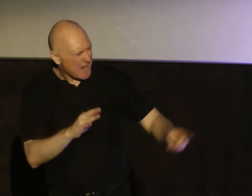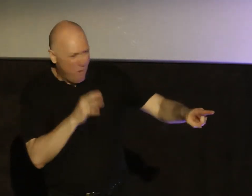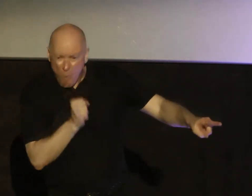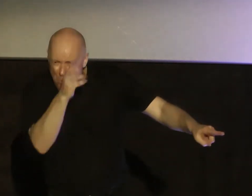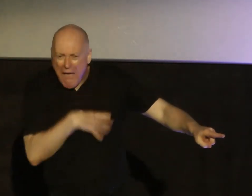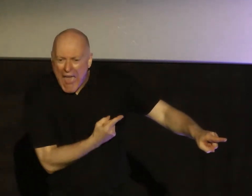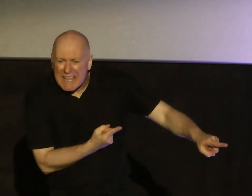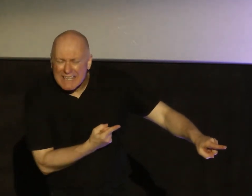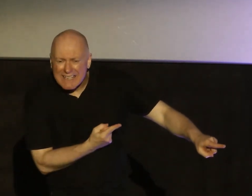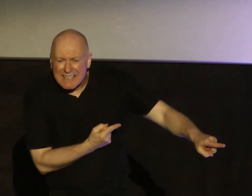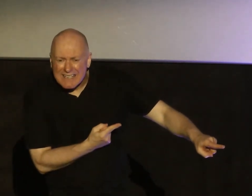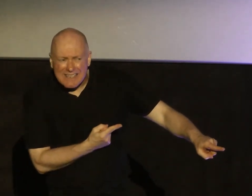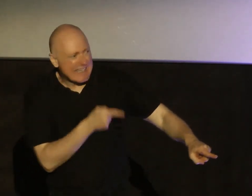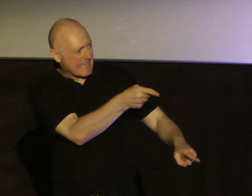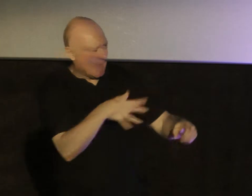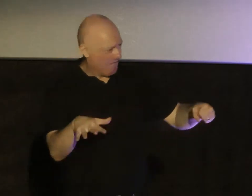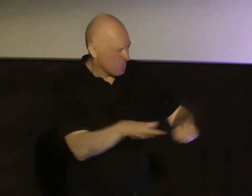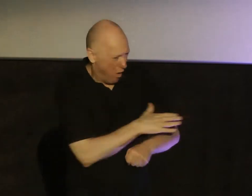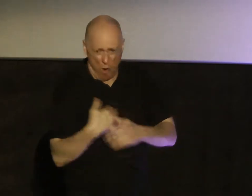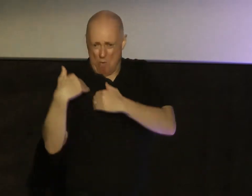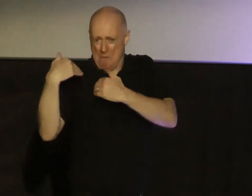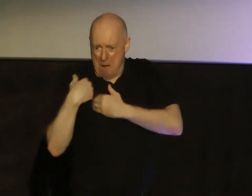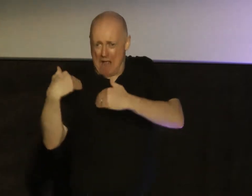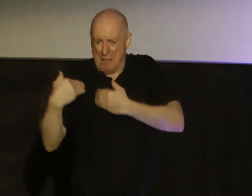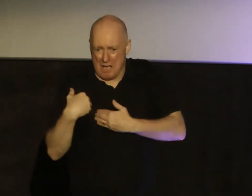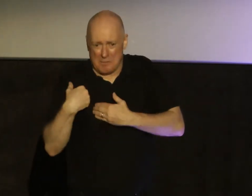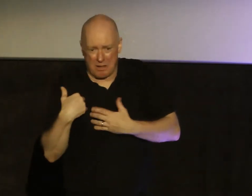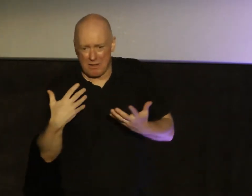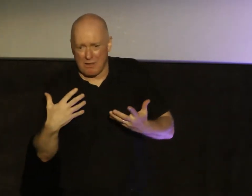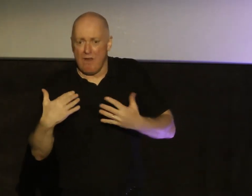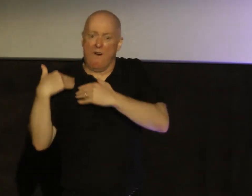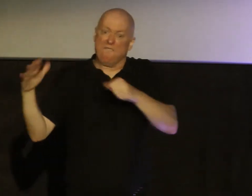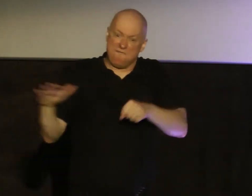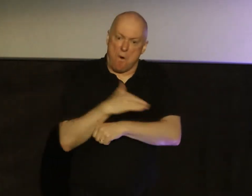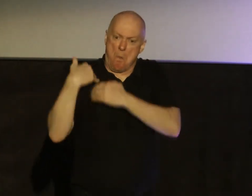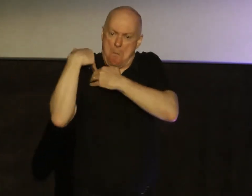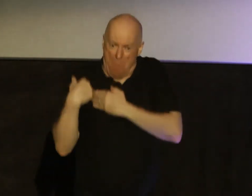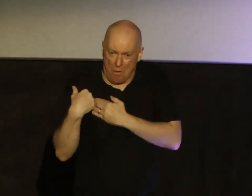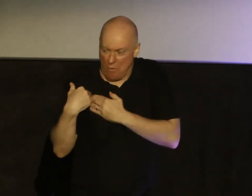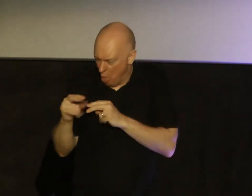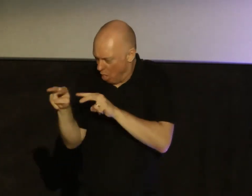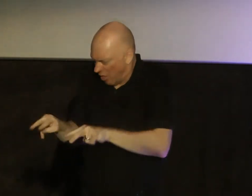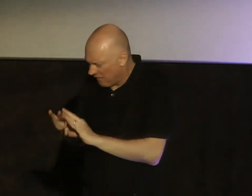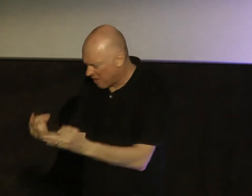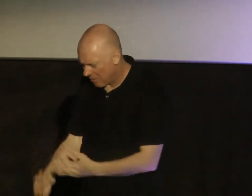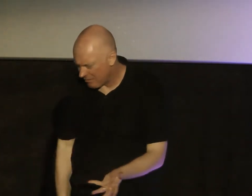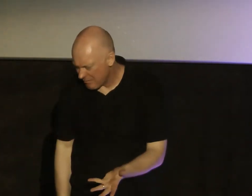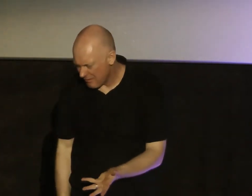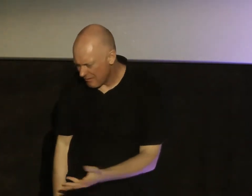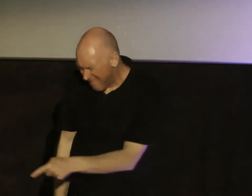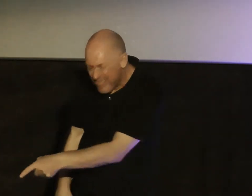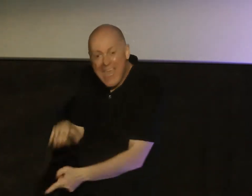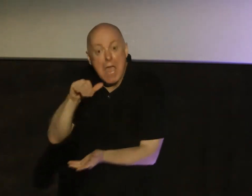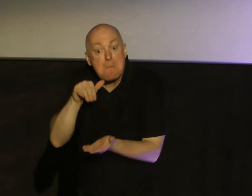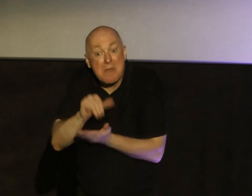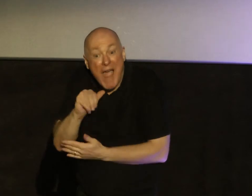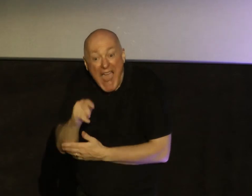the one taking full responsibility and bearing the full burden here? Why do the middle-aged brothers seem